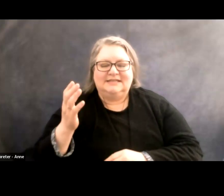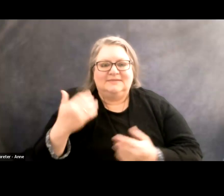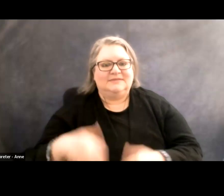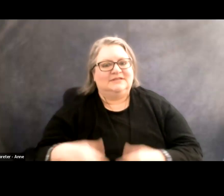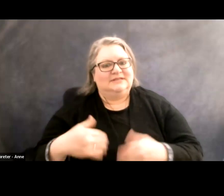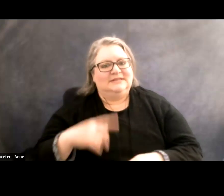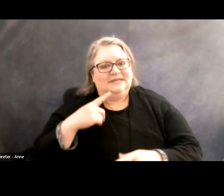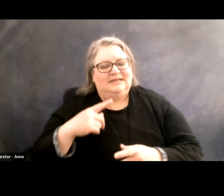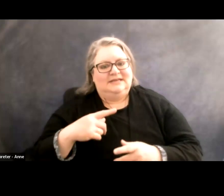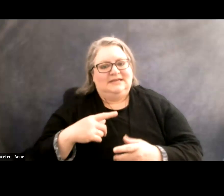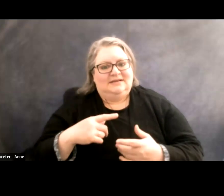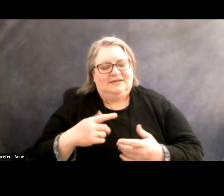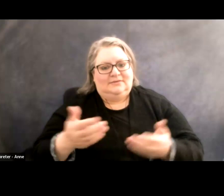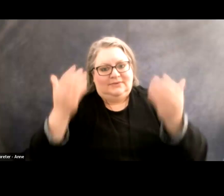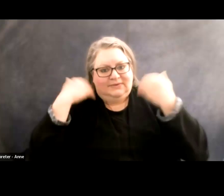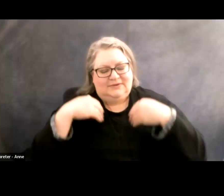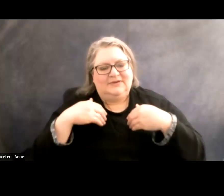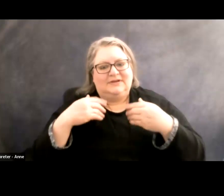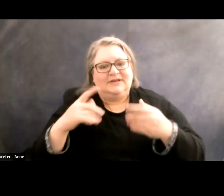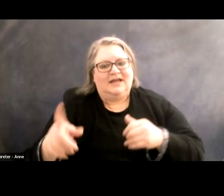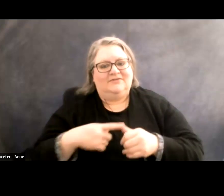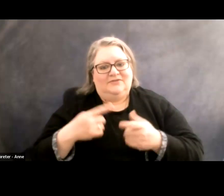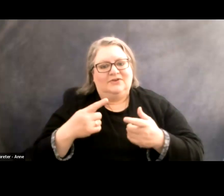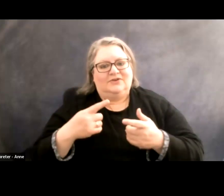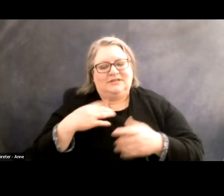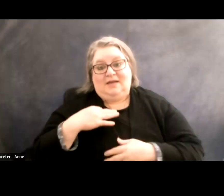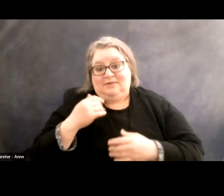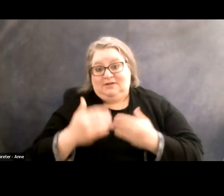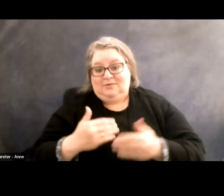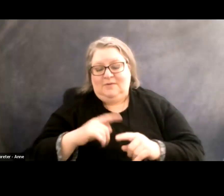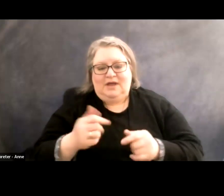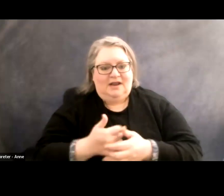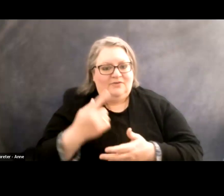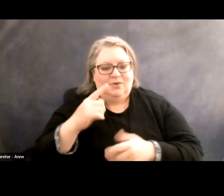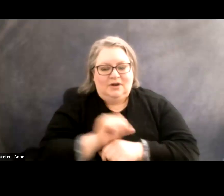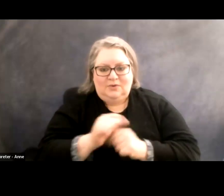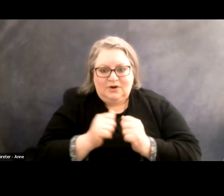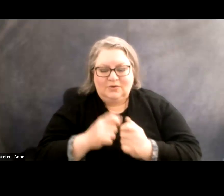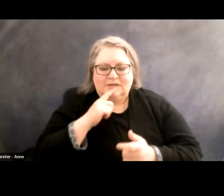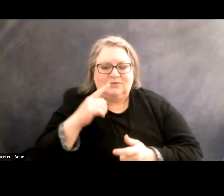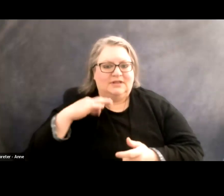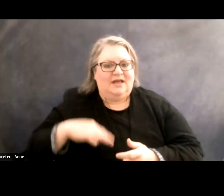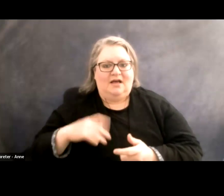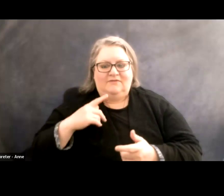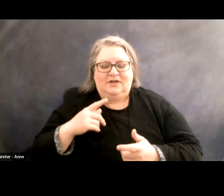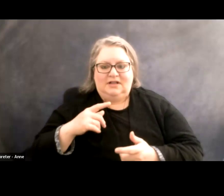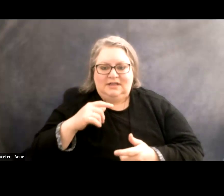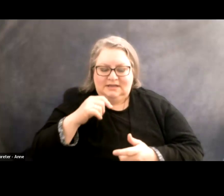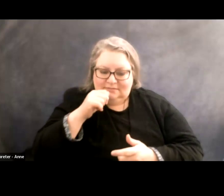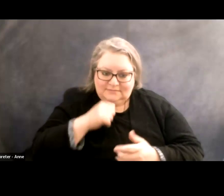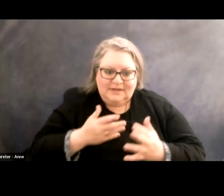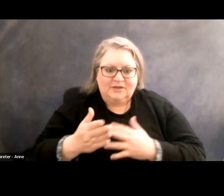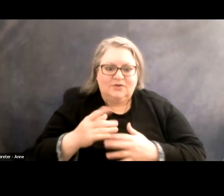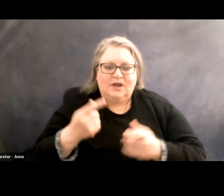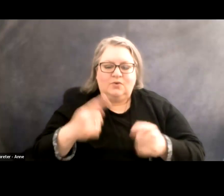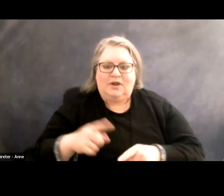the application process, but everyone who I've worked with has been really helpful in getting me through this. And once you